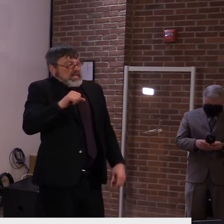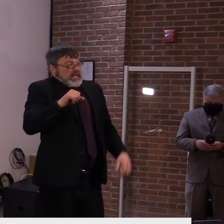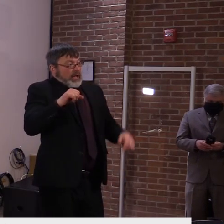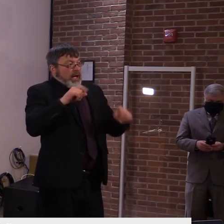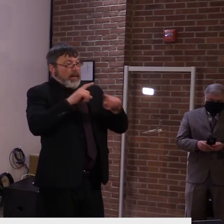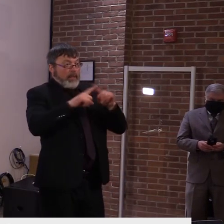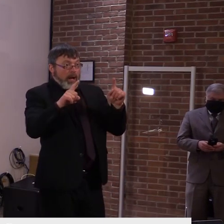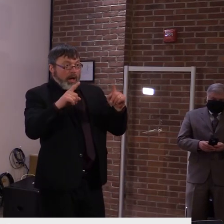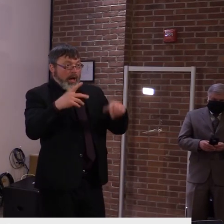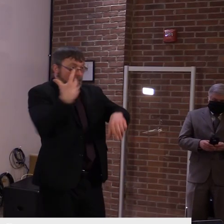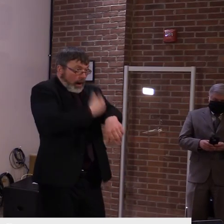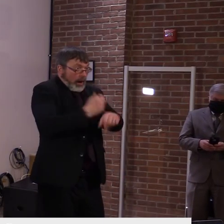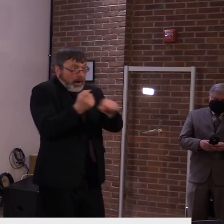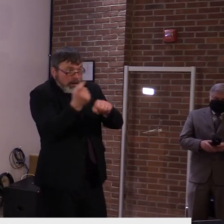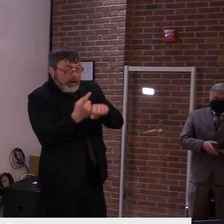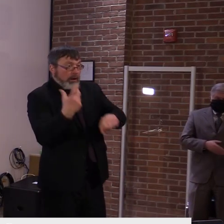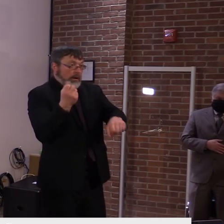much.